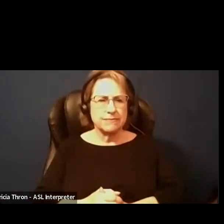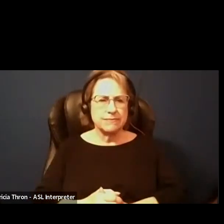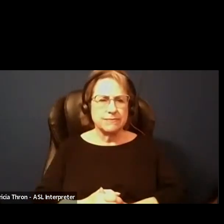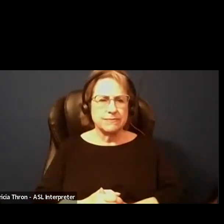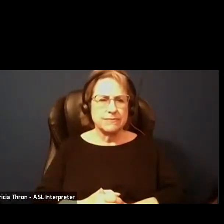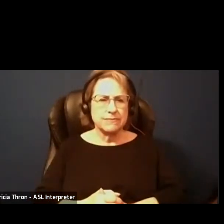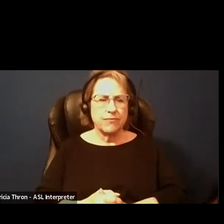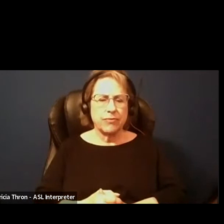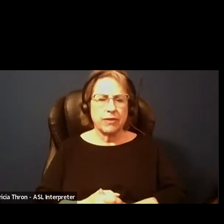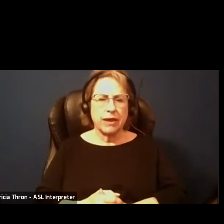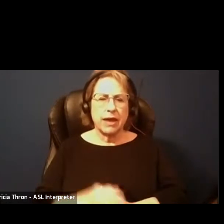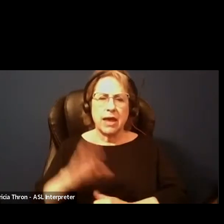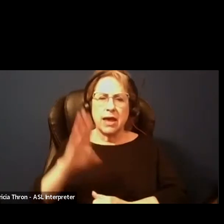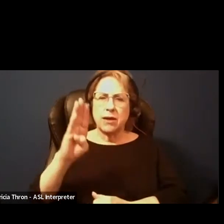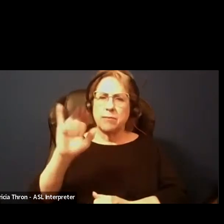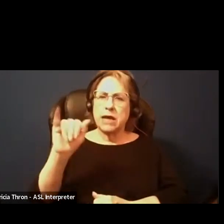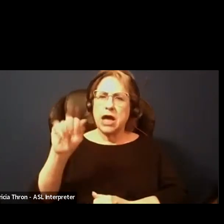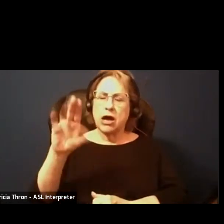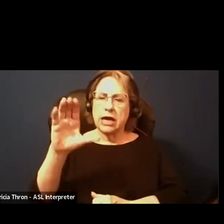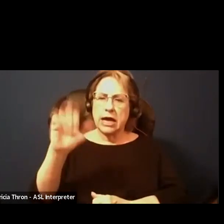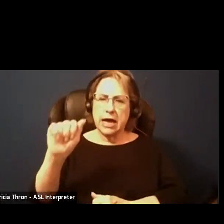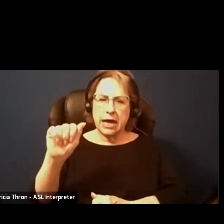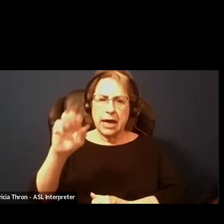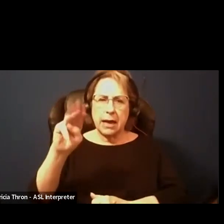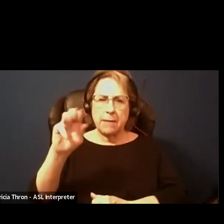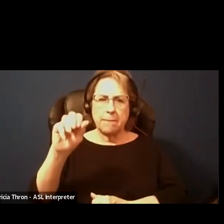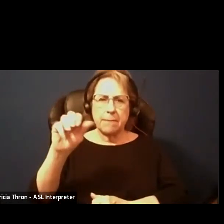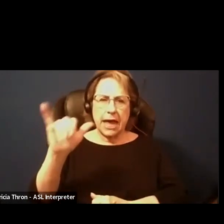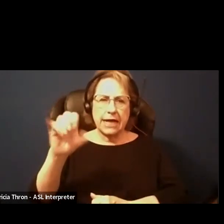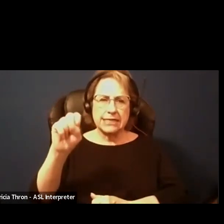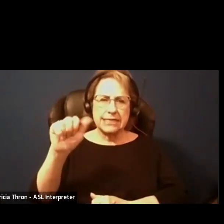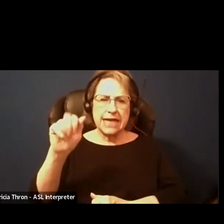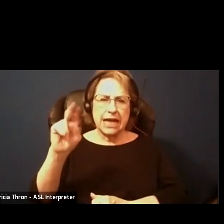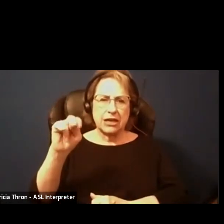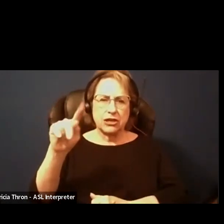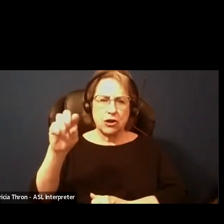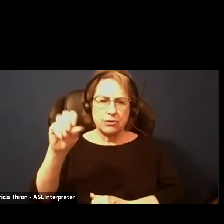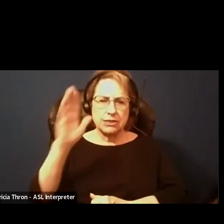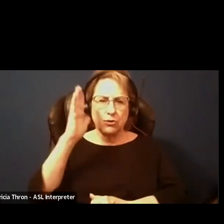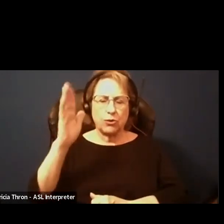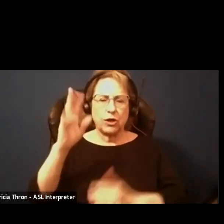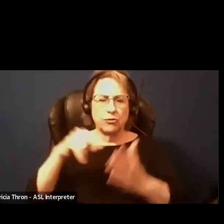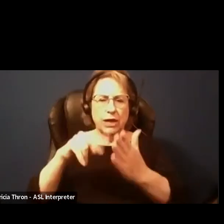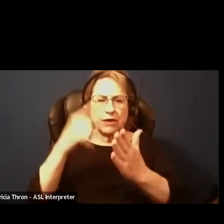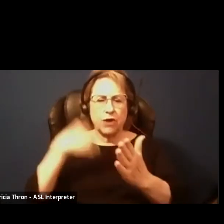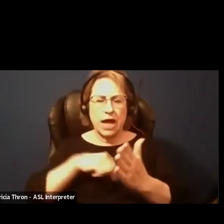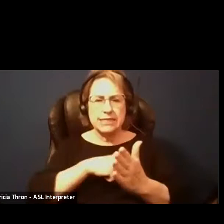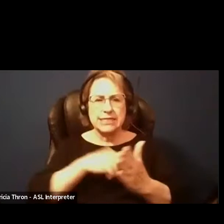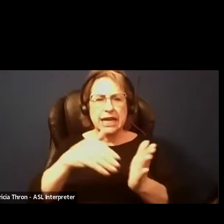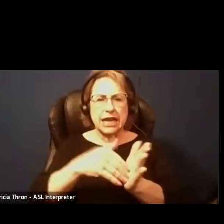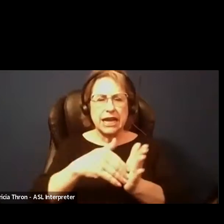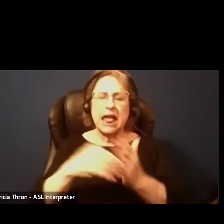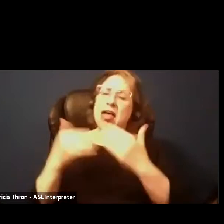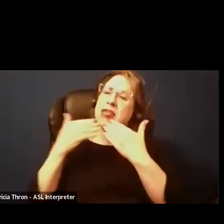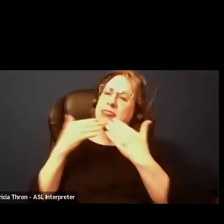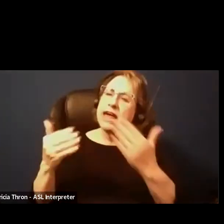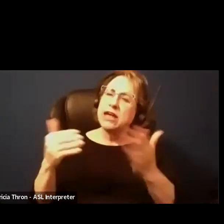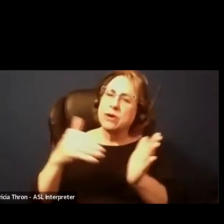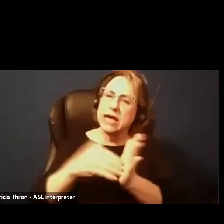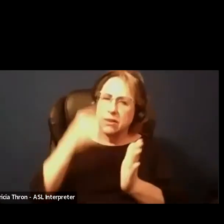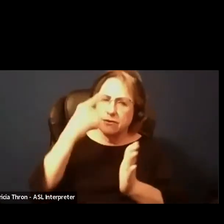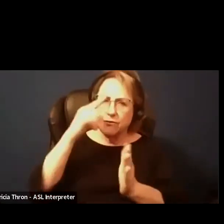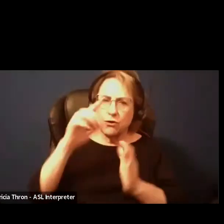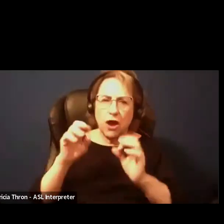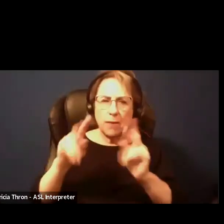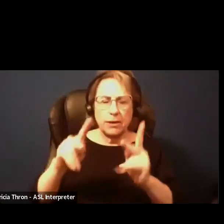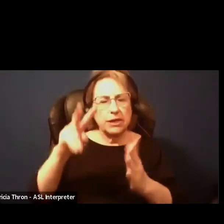So Bianca May Santos is going to come up and read again for us. Thank you. Thank you again. Once again, thank you for the opportunity to